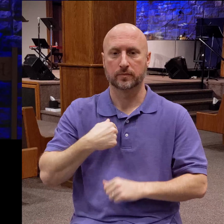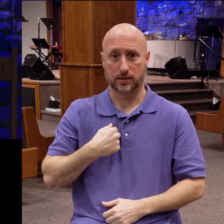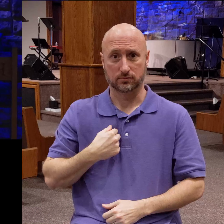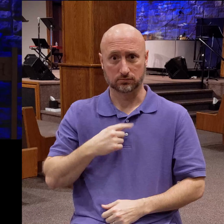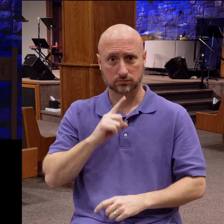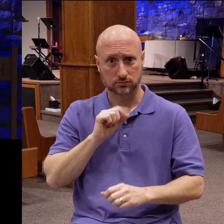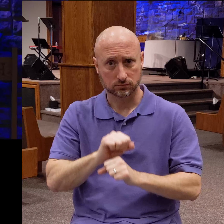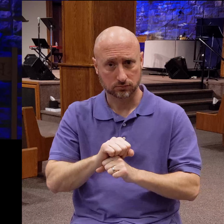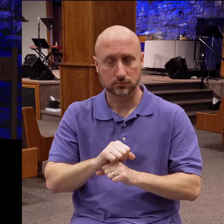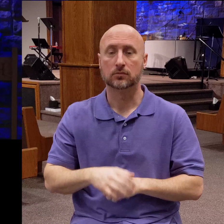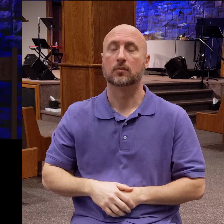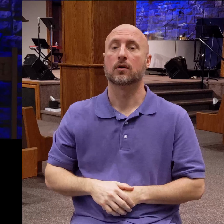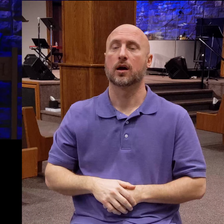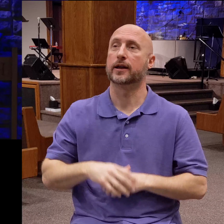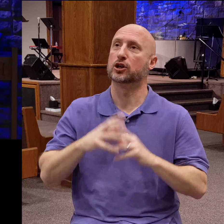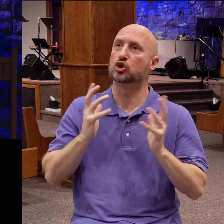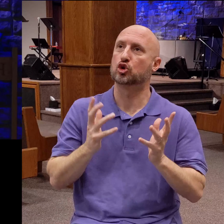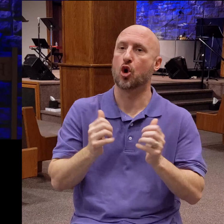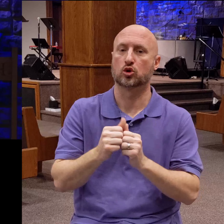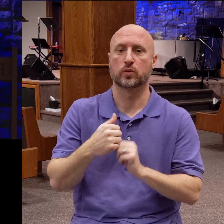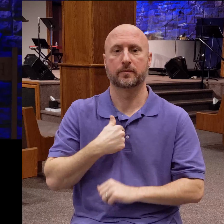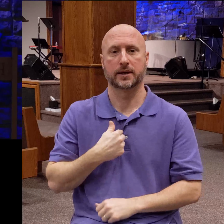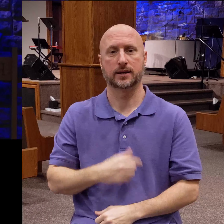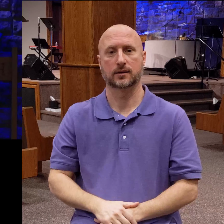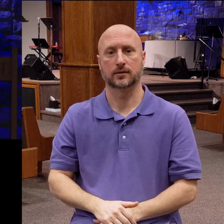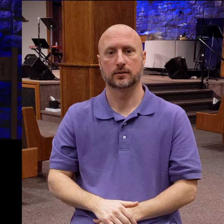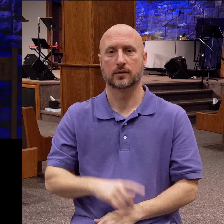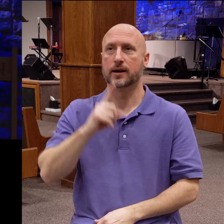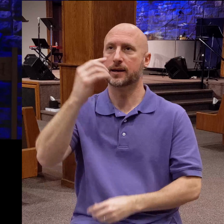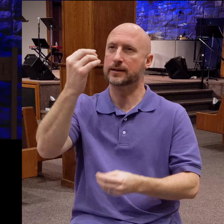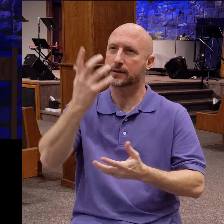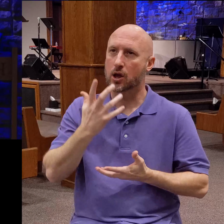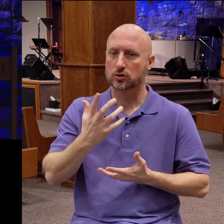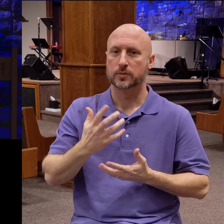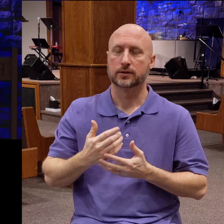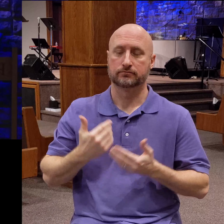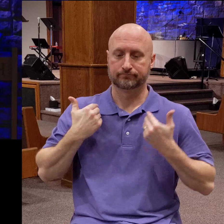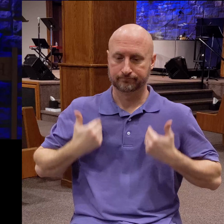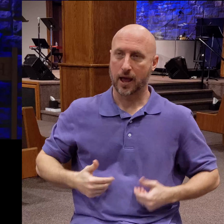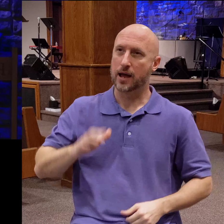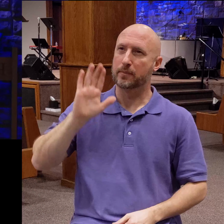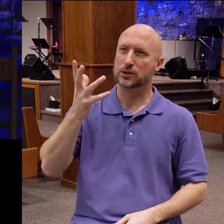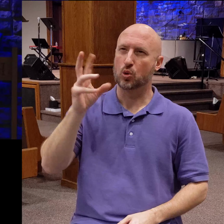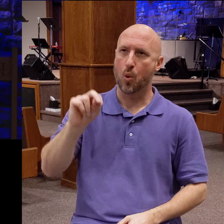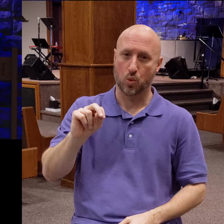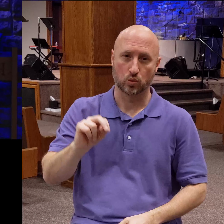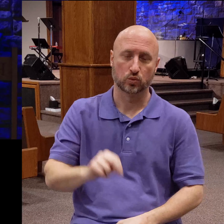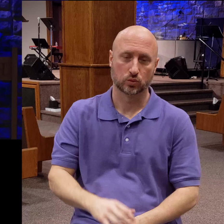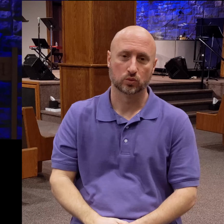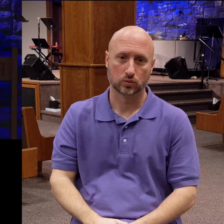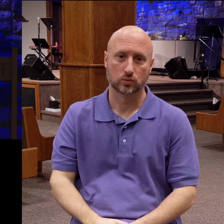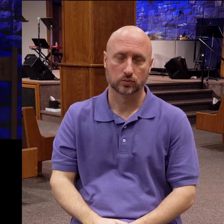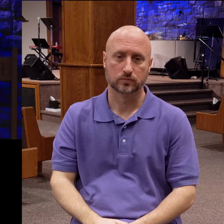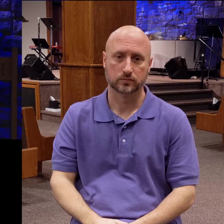and he does, and he talks with me, and he tells me that I am his own.